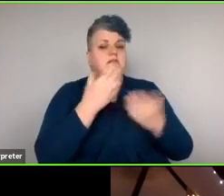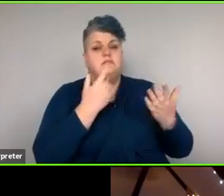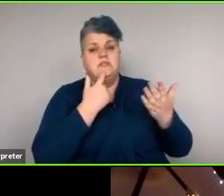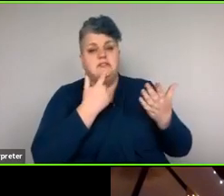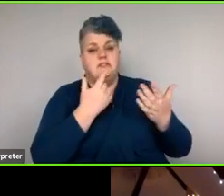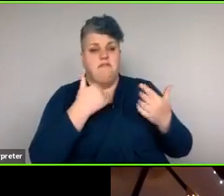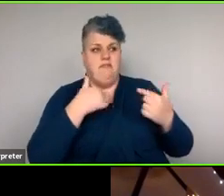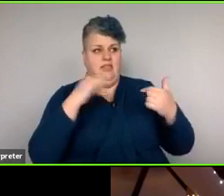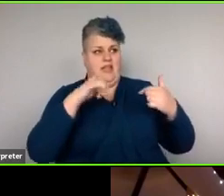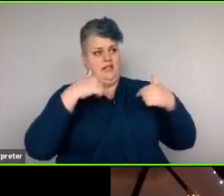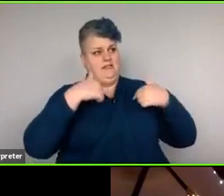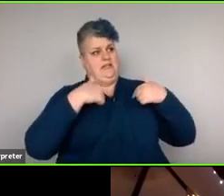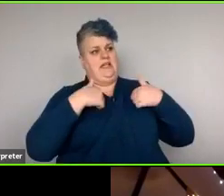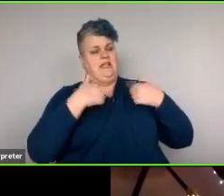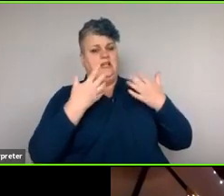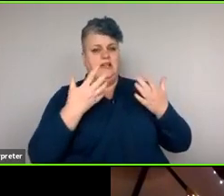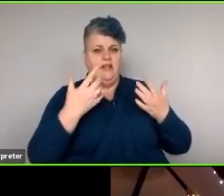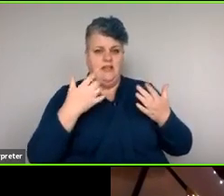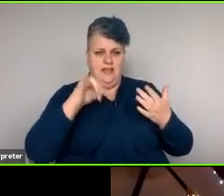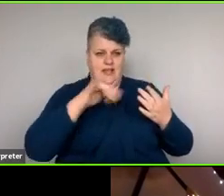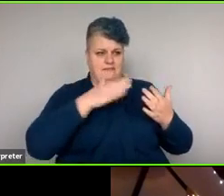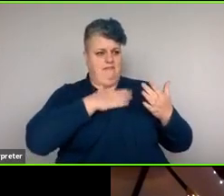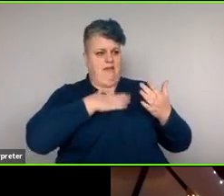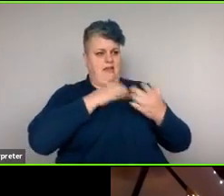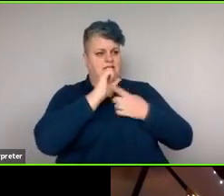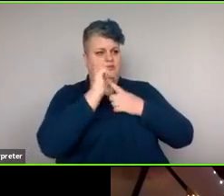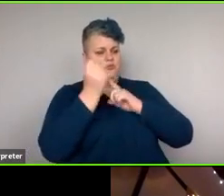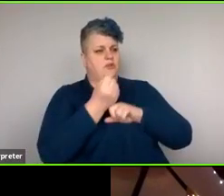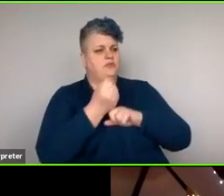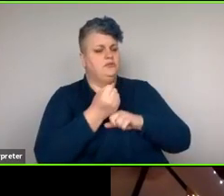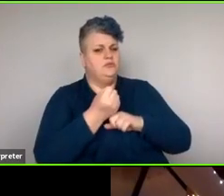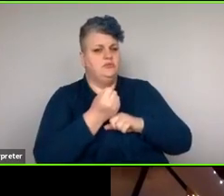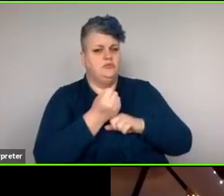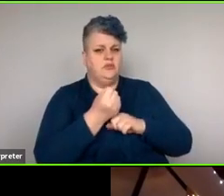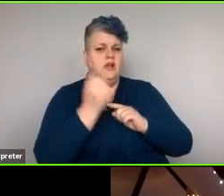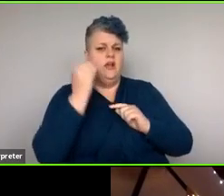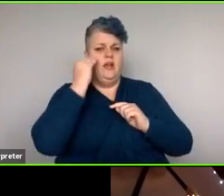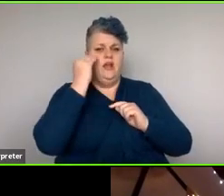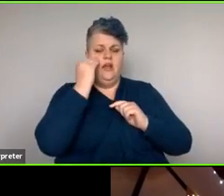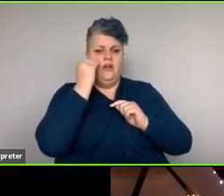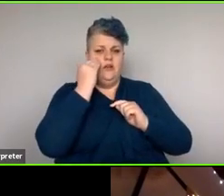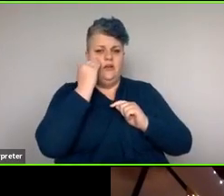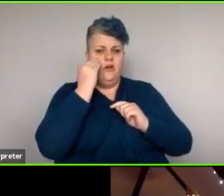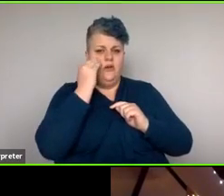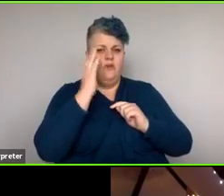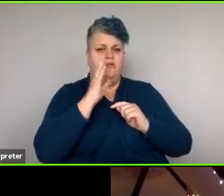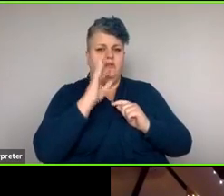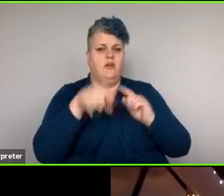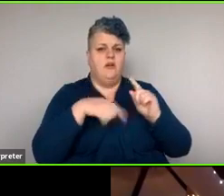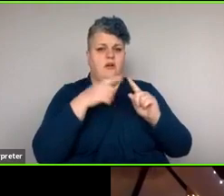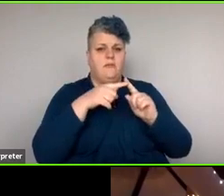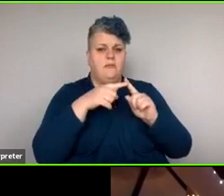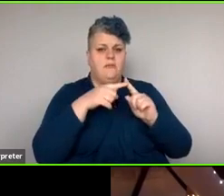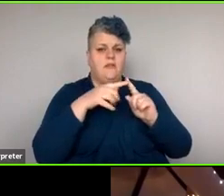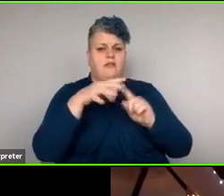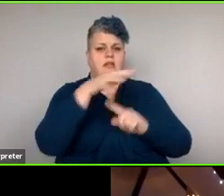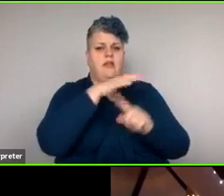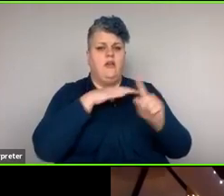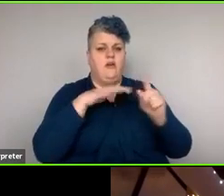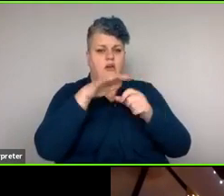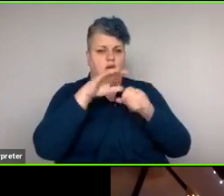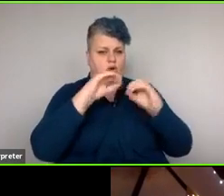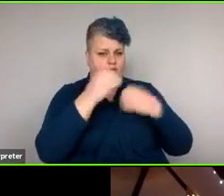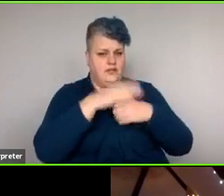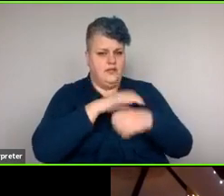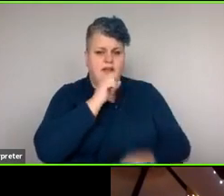me, I find myself in that situation? I know we have talked about the Area Office on Aging and